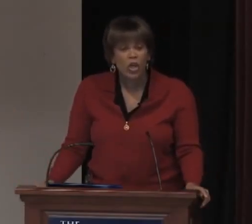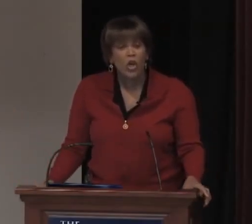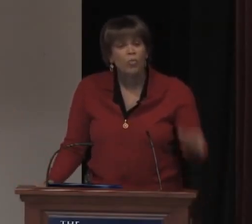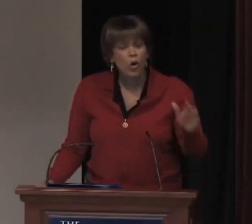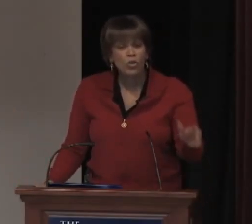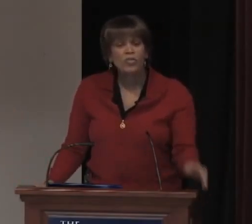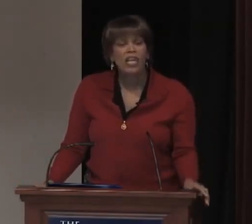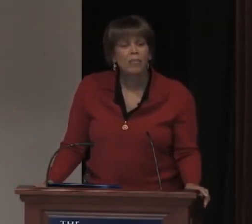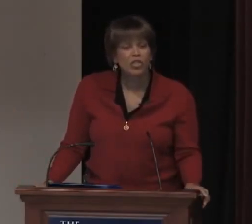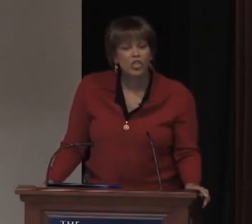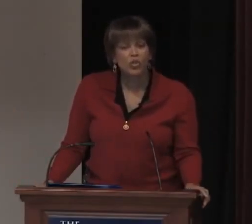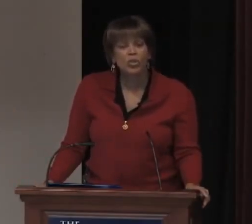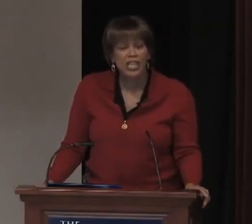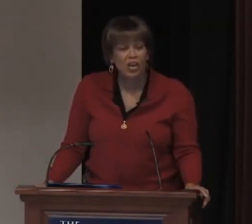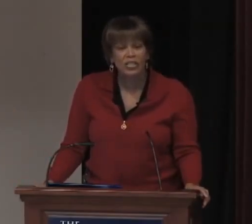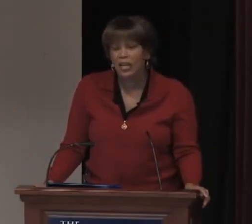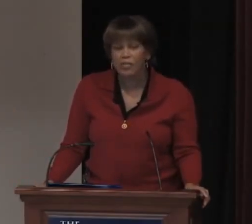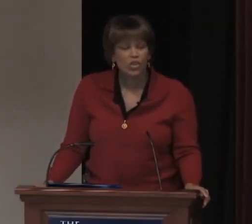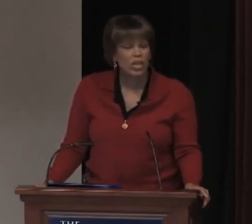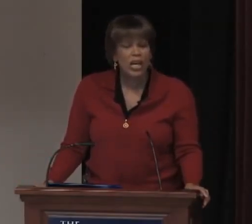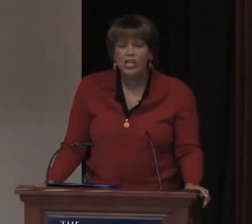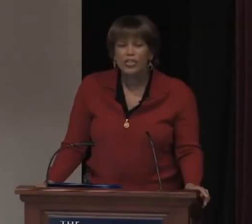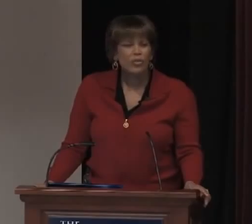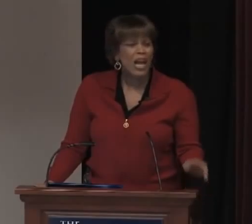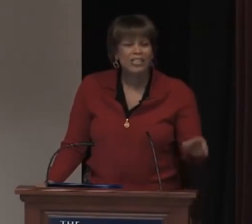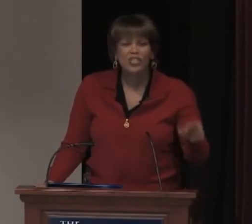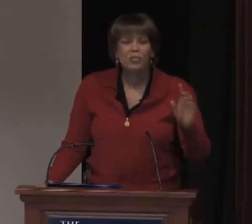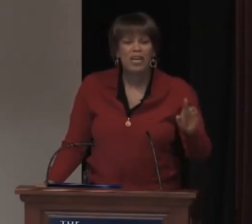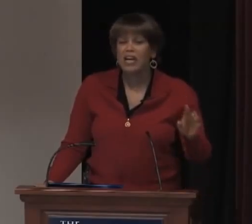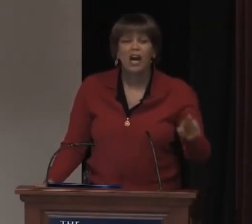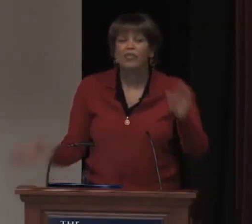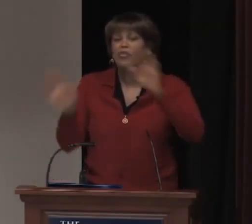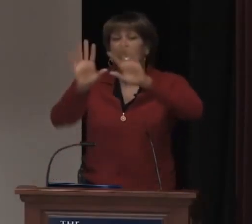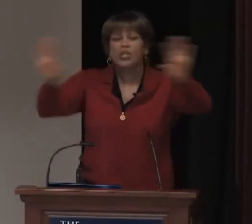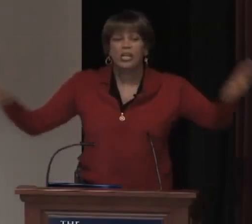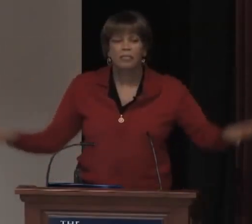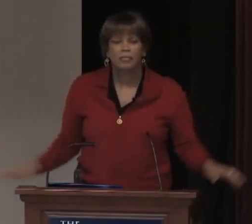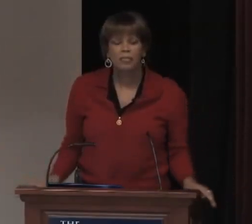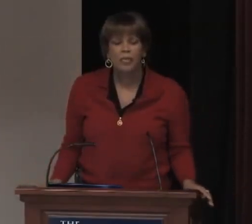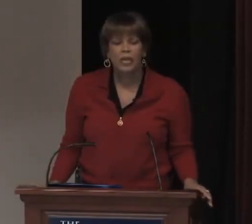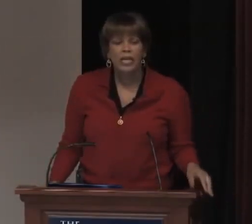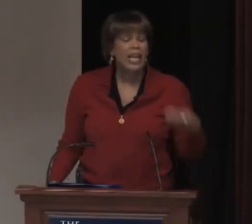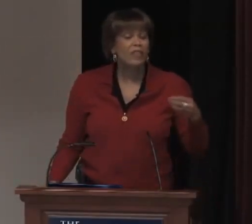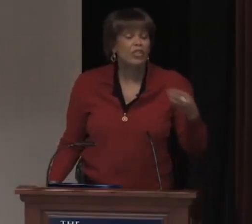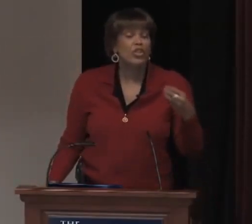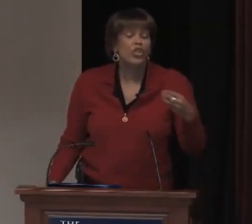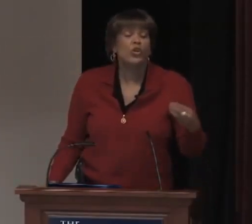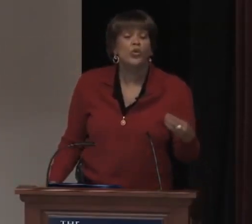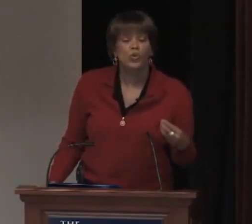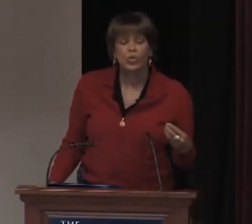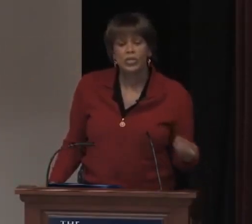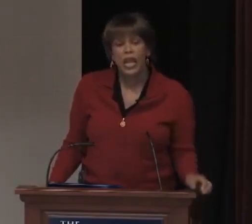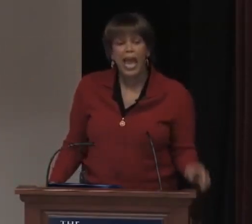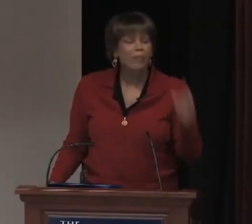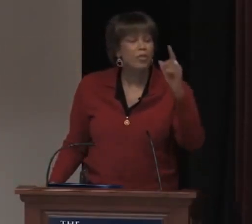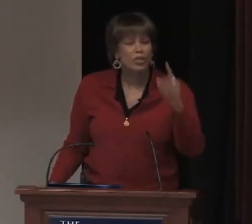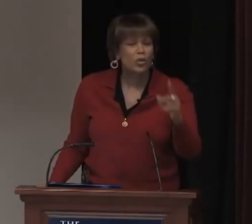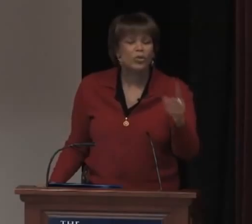Channel, most of the images you see on television do not speak of diversity. Television news